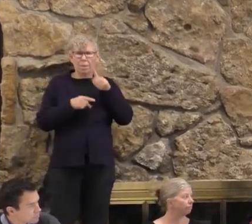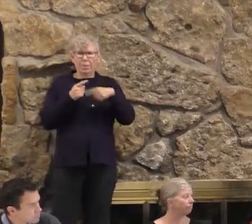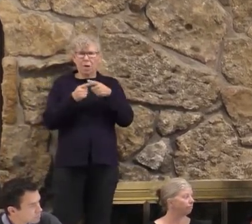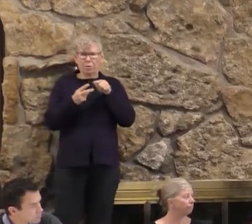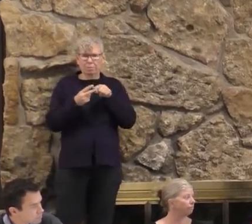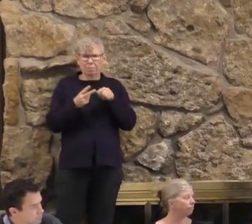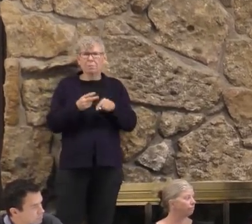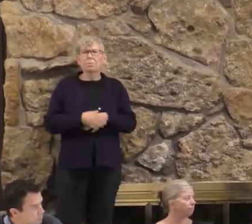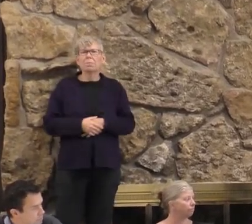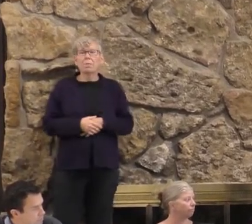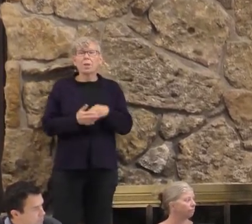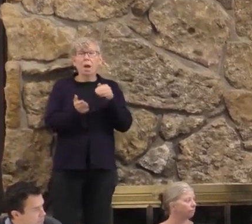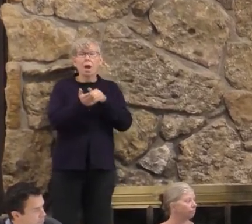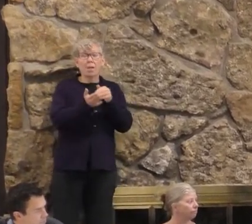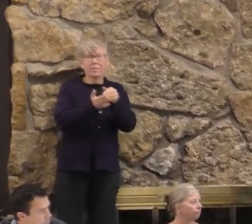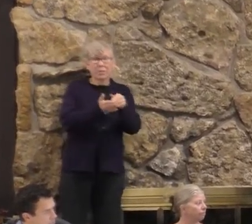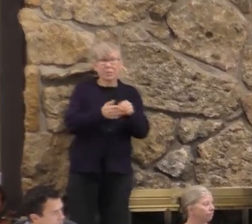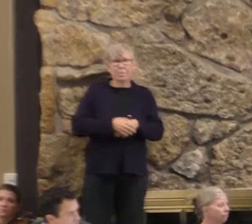right,